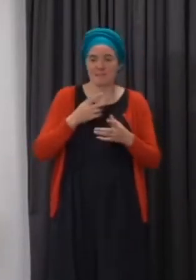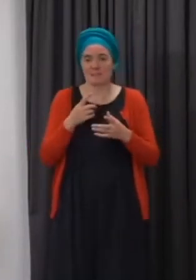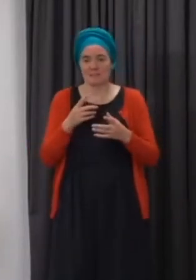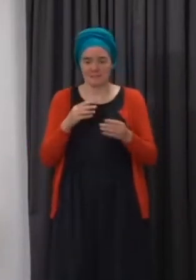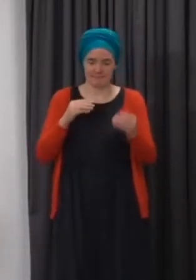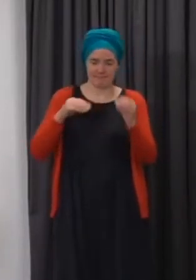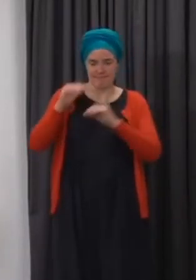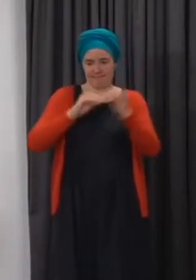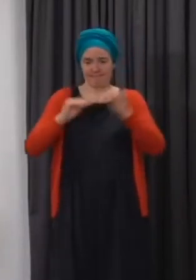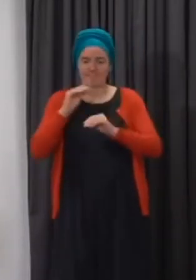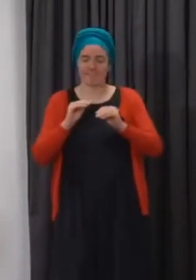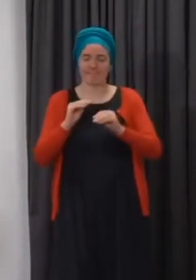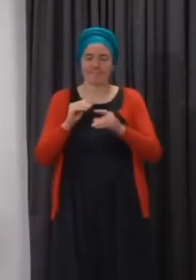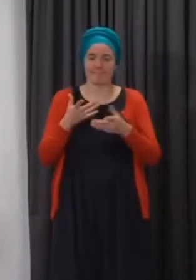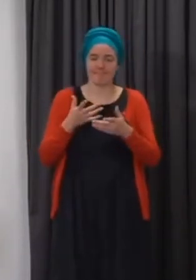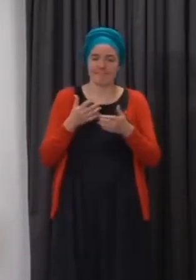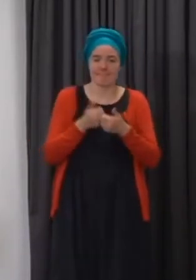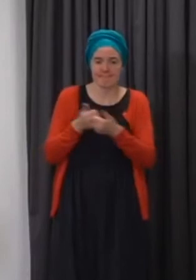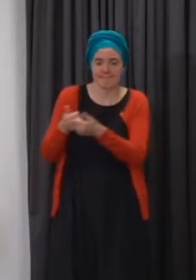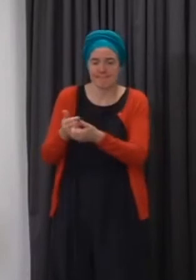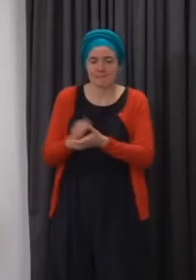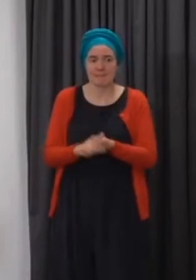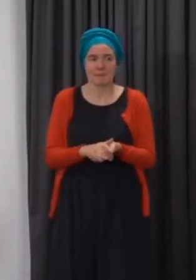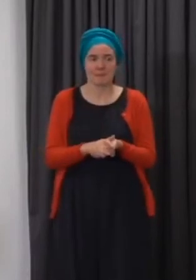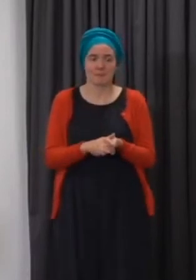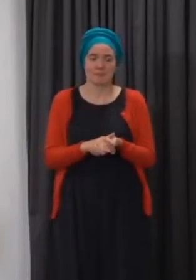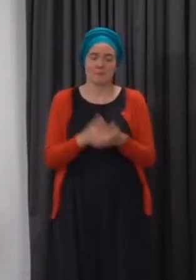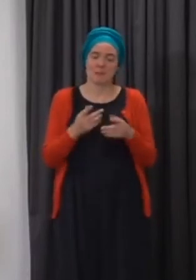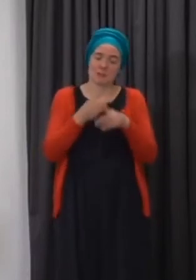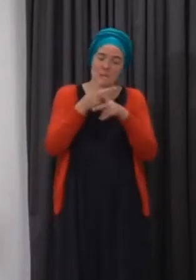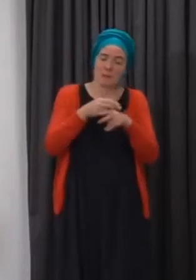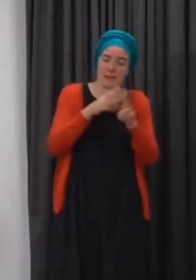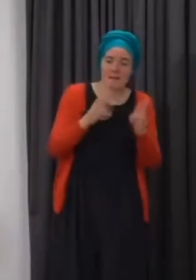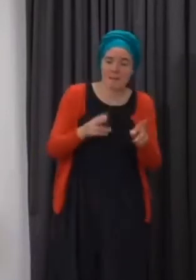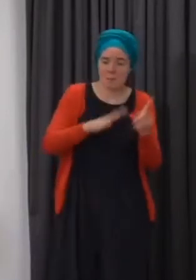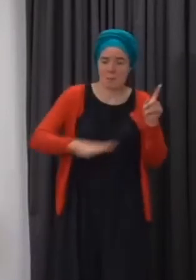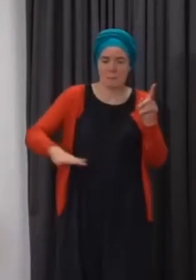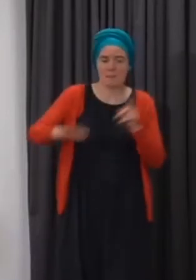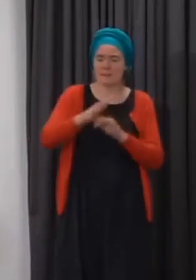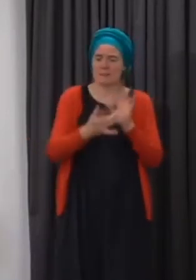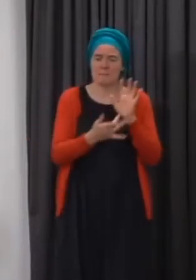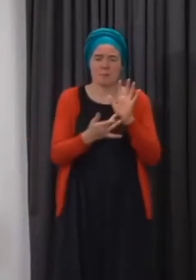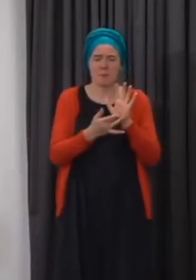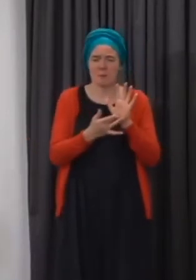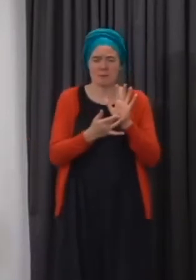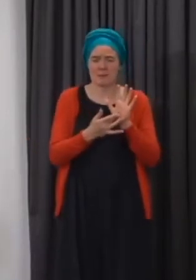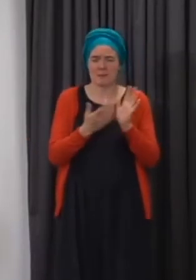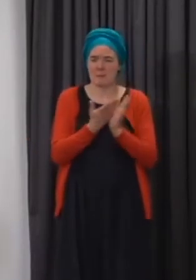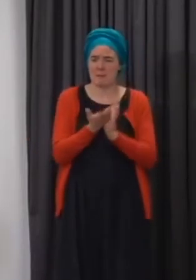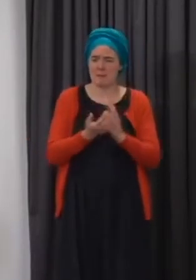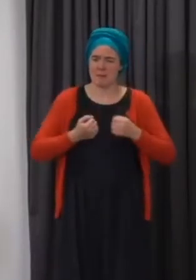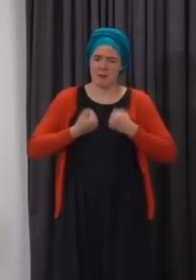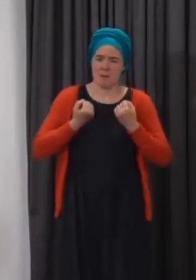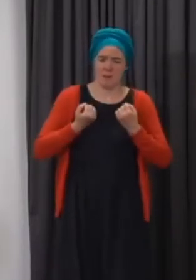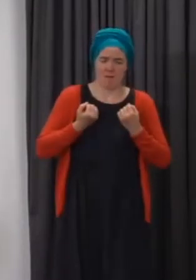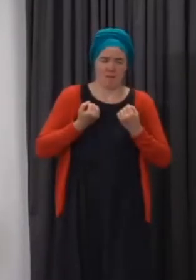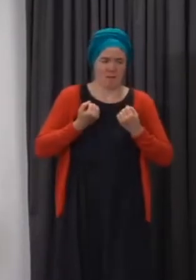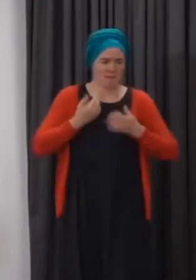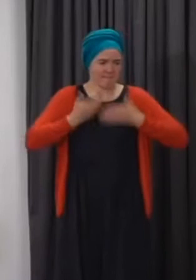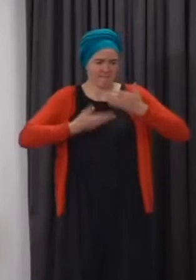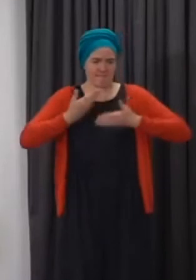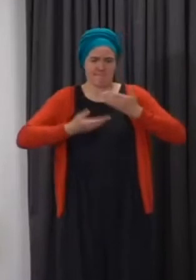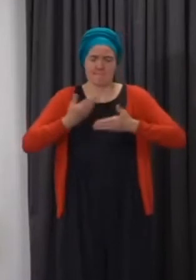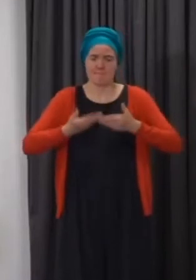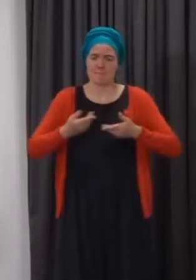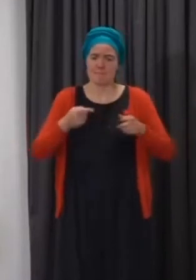sector and the care home sector are really an important part of our response to the population. We absolutely recognise that there are twice the